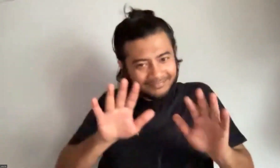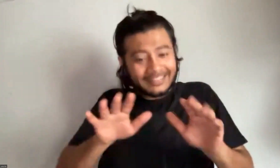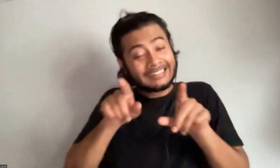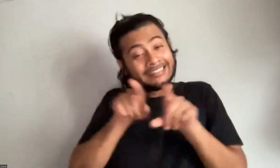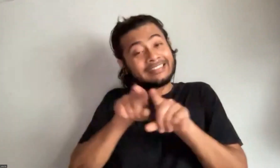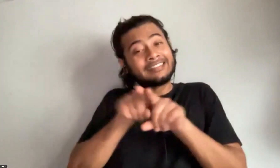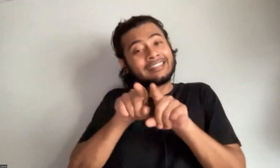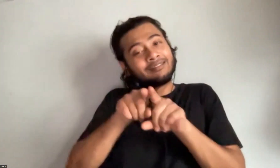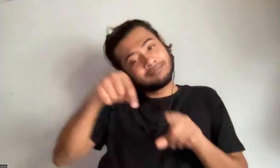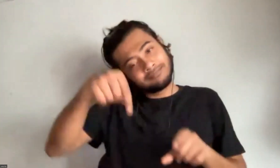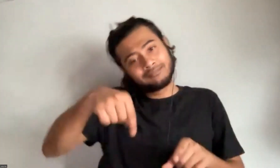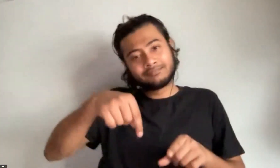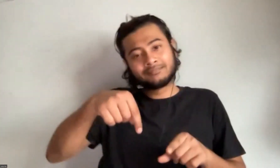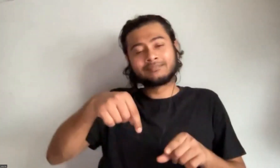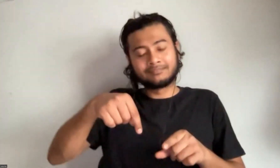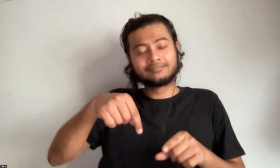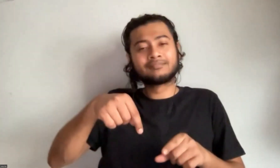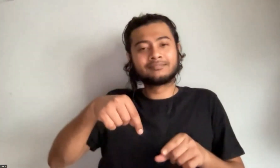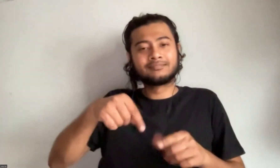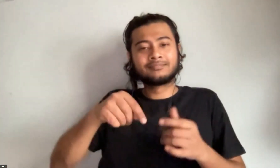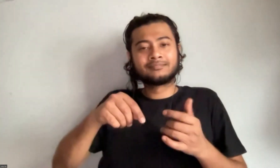phone, having children doing good in